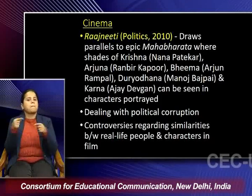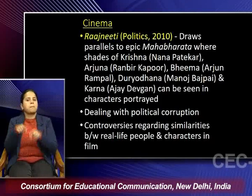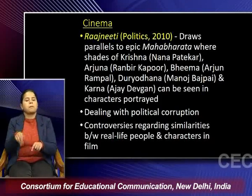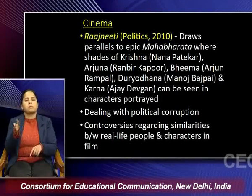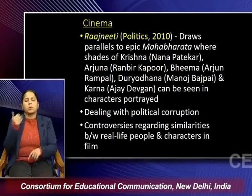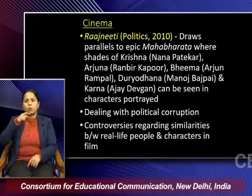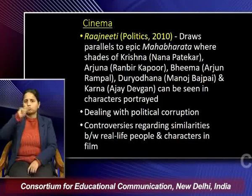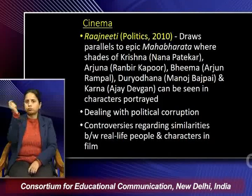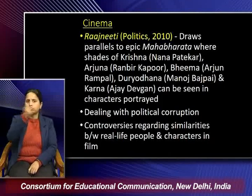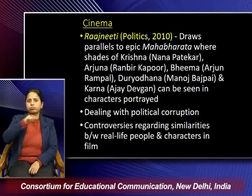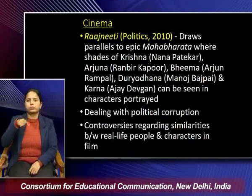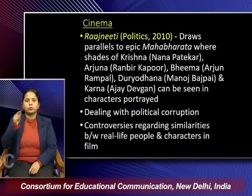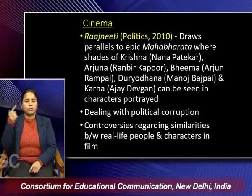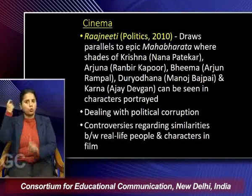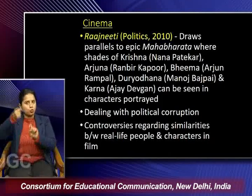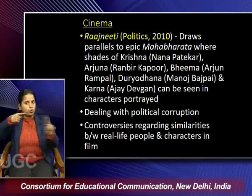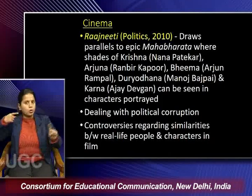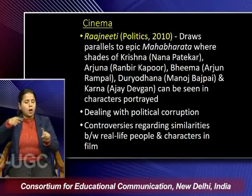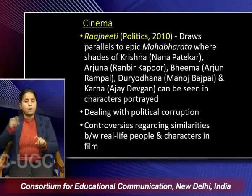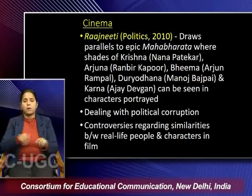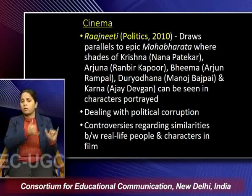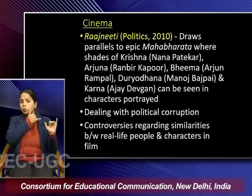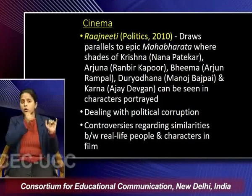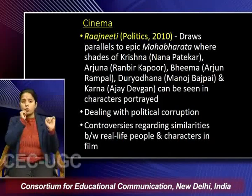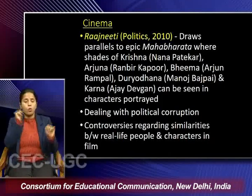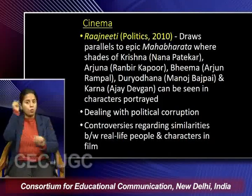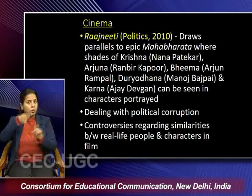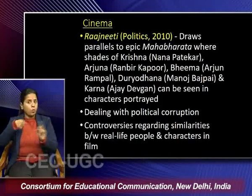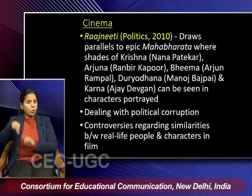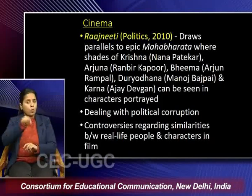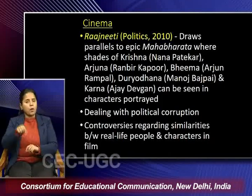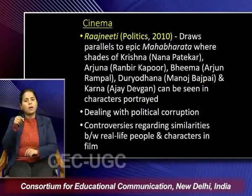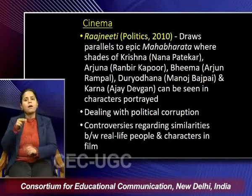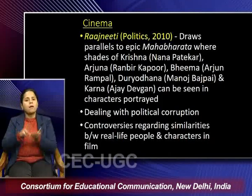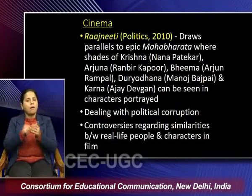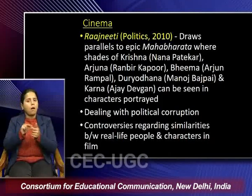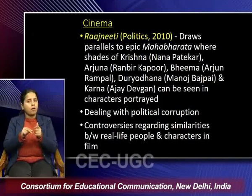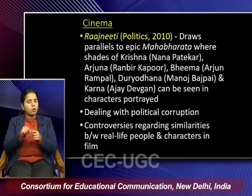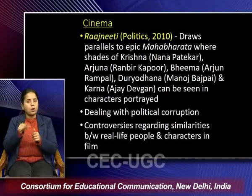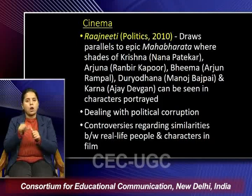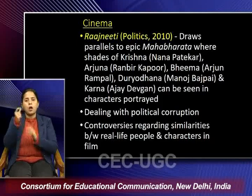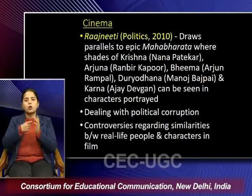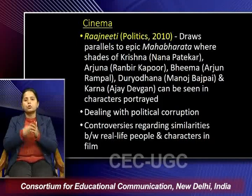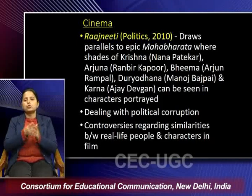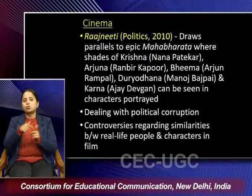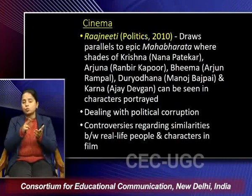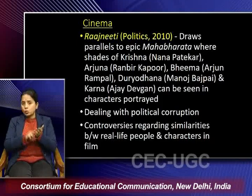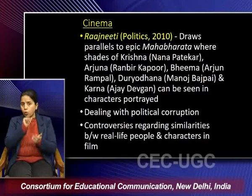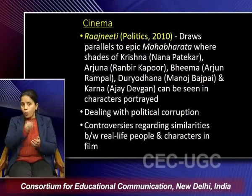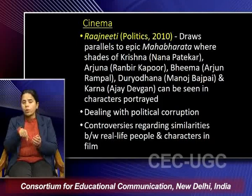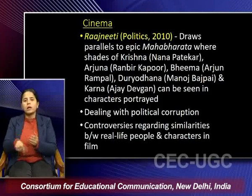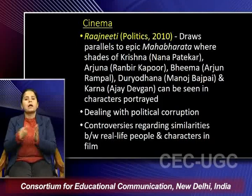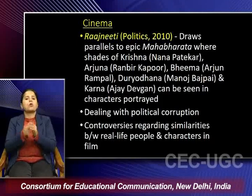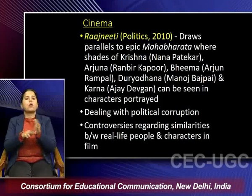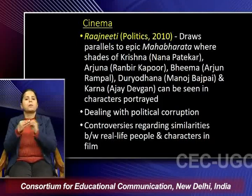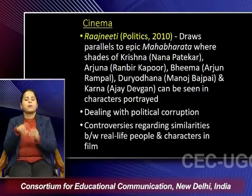Mahabharata, where the shades of Krishna, played by Nana Patekar, Arjun, played by Ranbir Kapoor, Bhim,